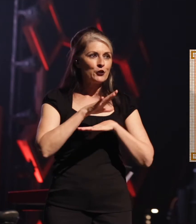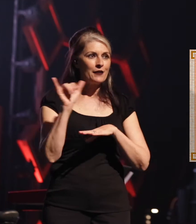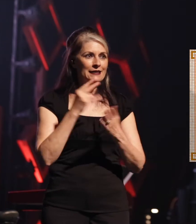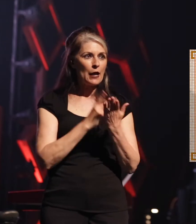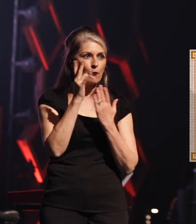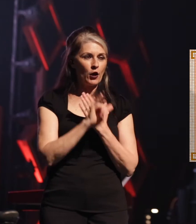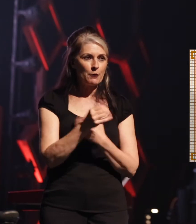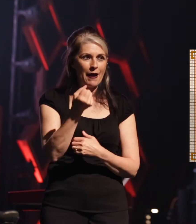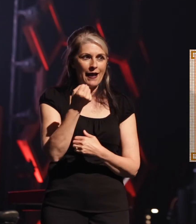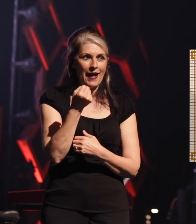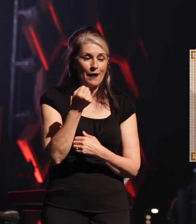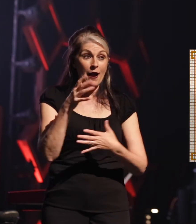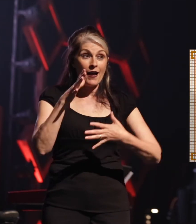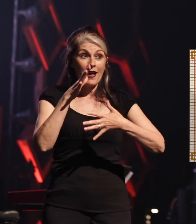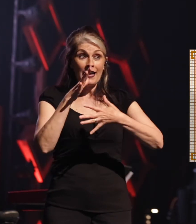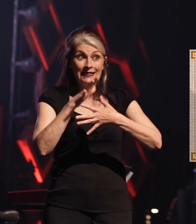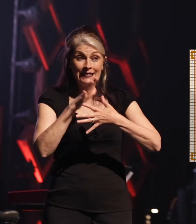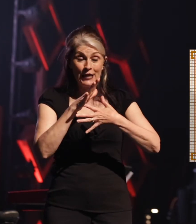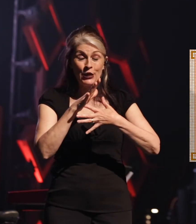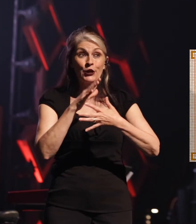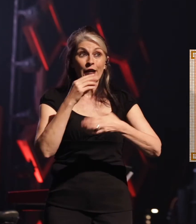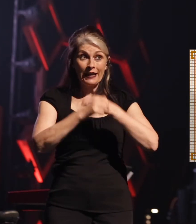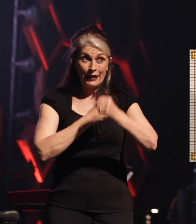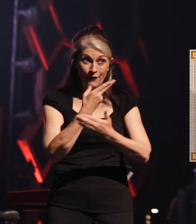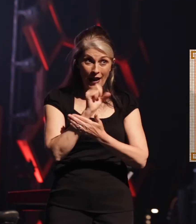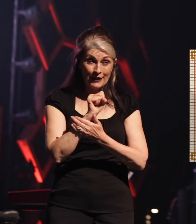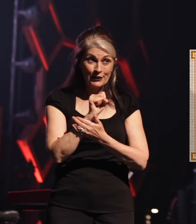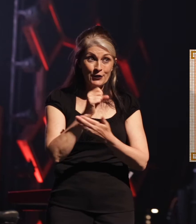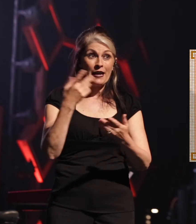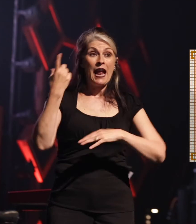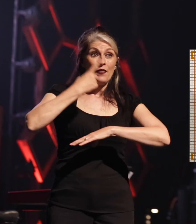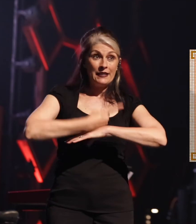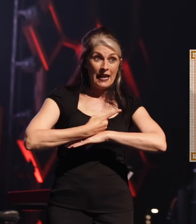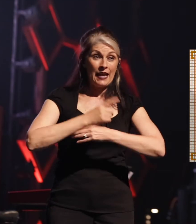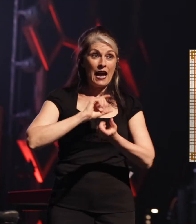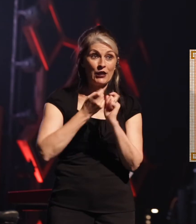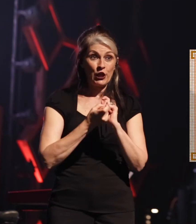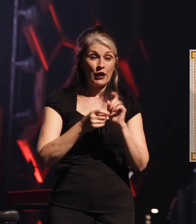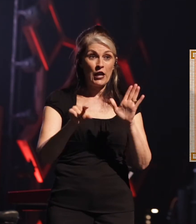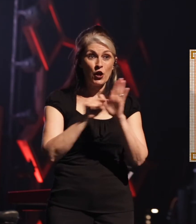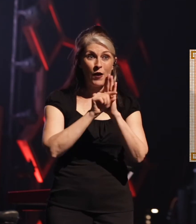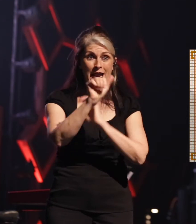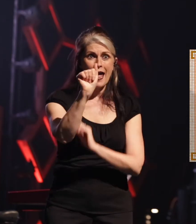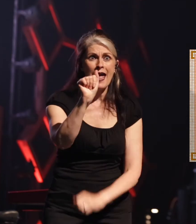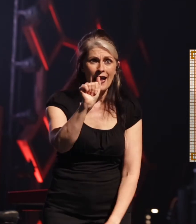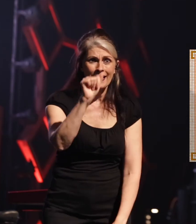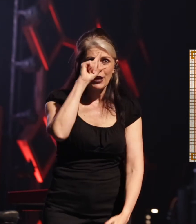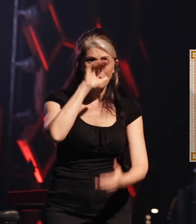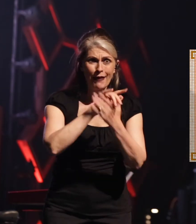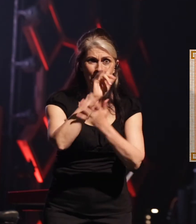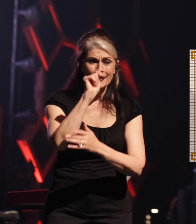year of high school. Just changed the date and I got an A. Can you believe that? Yeah, there you go. So here's